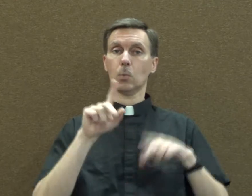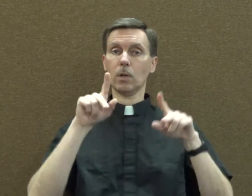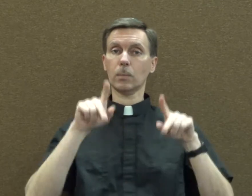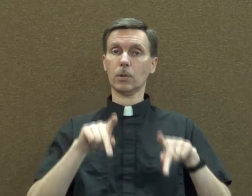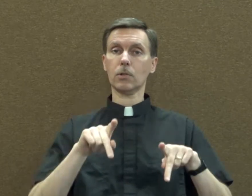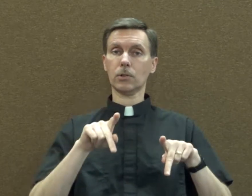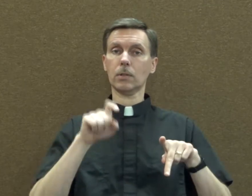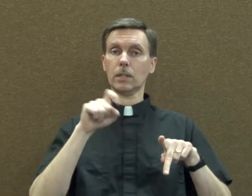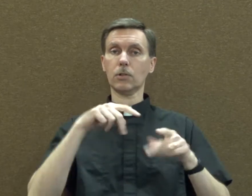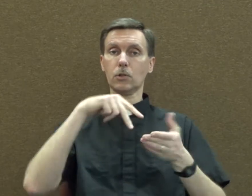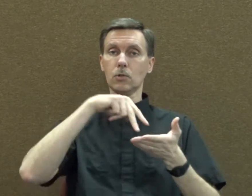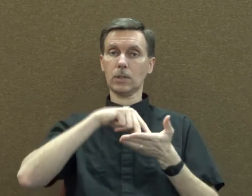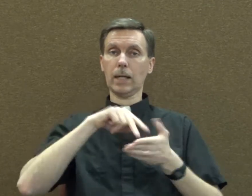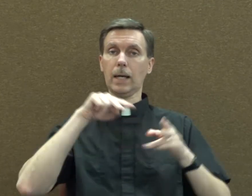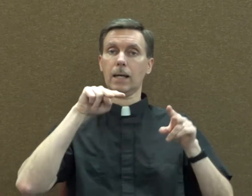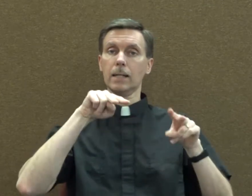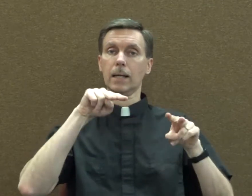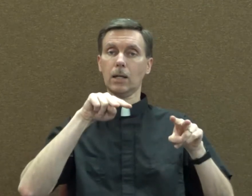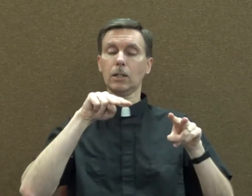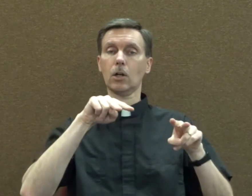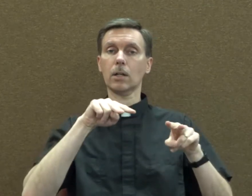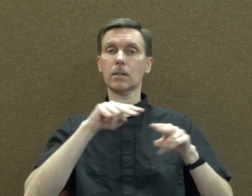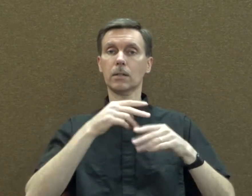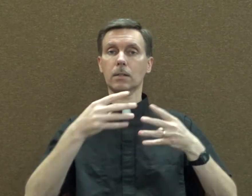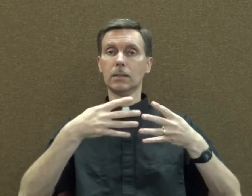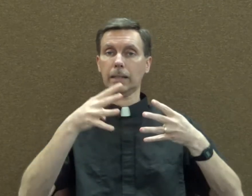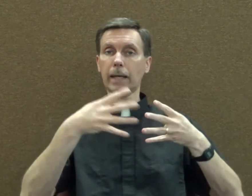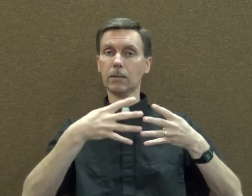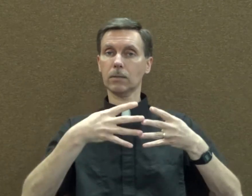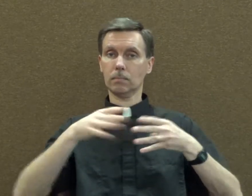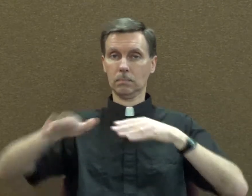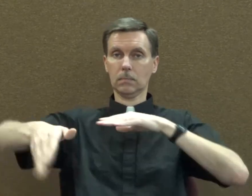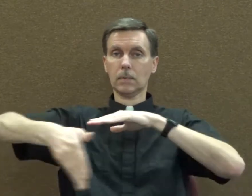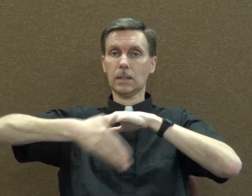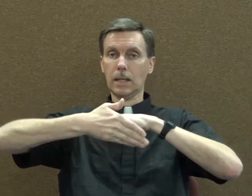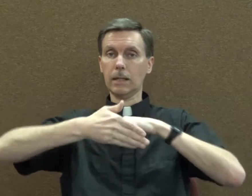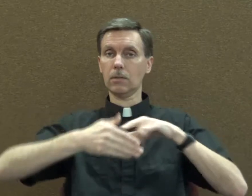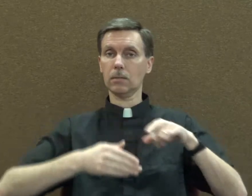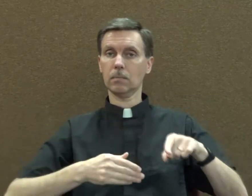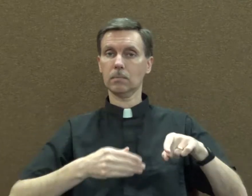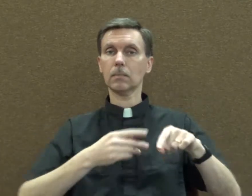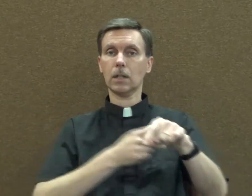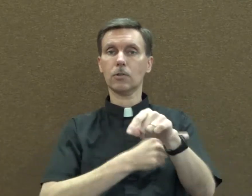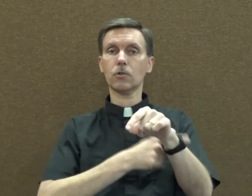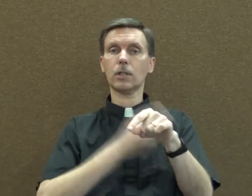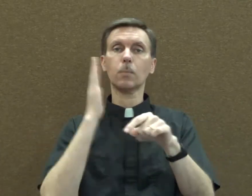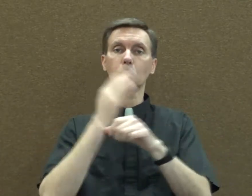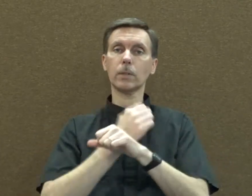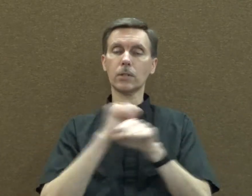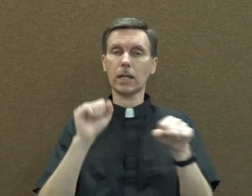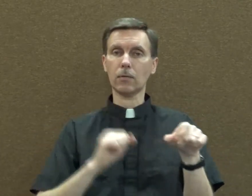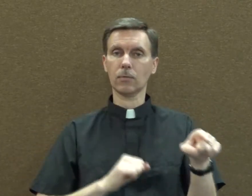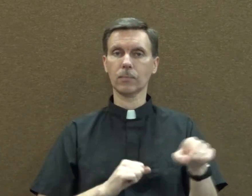one person needs to stand and guard the gate at night, and the sheep will be safe.